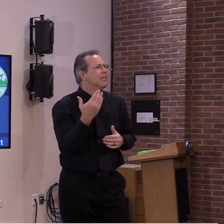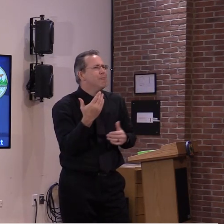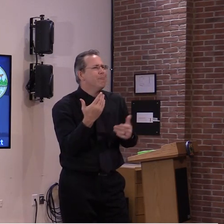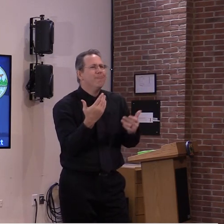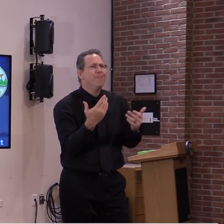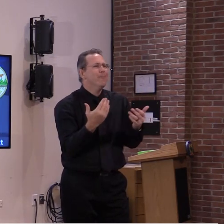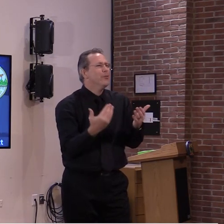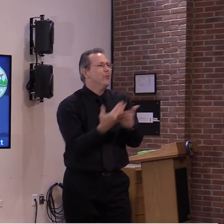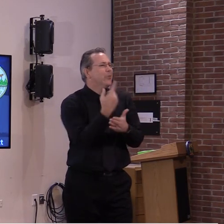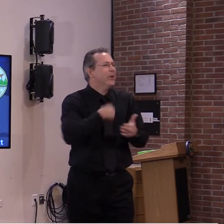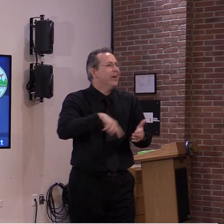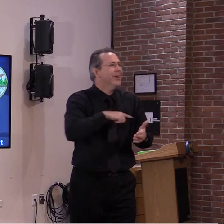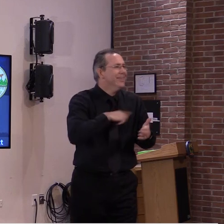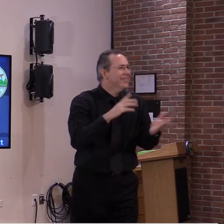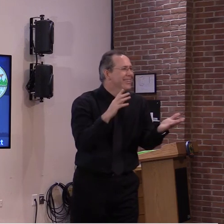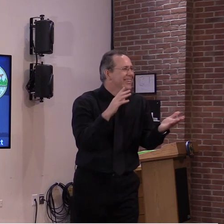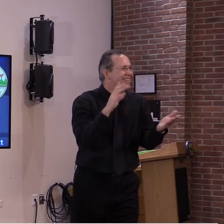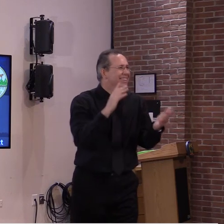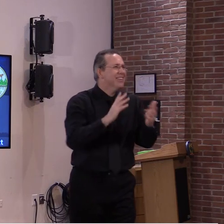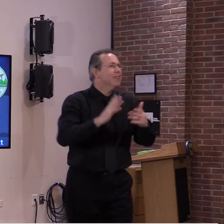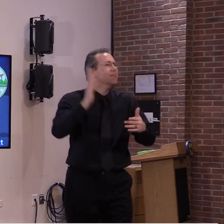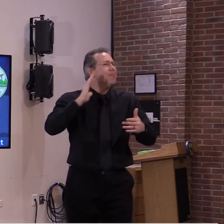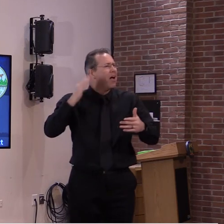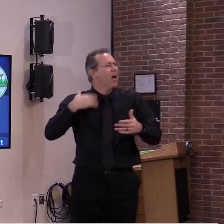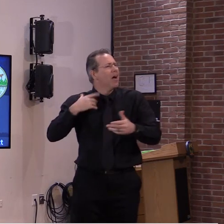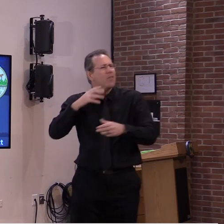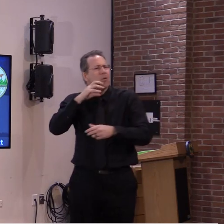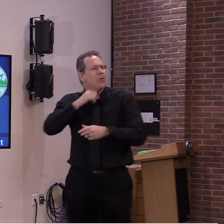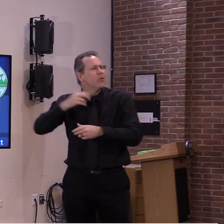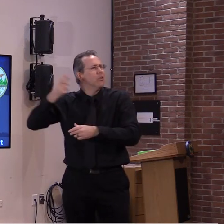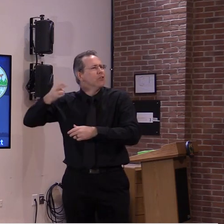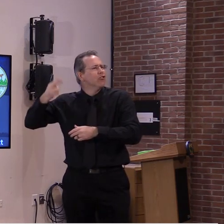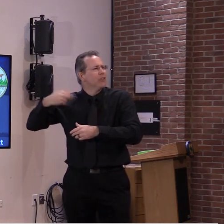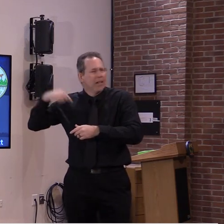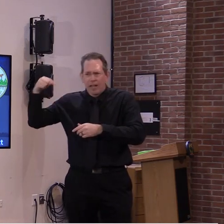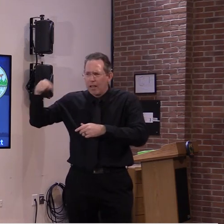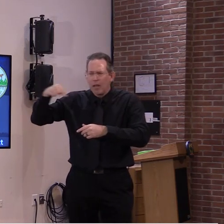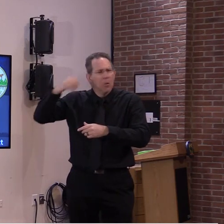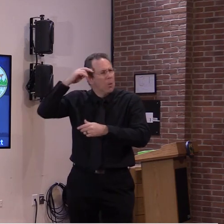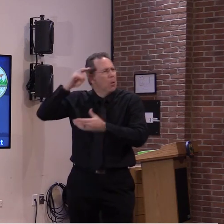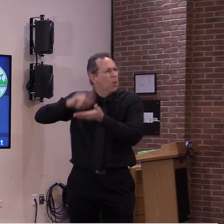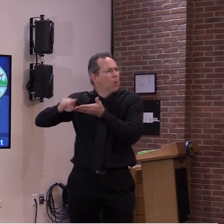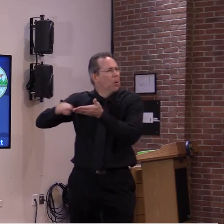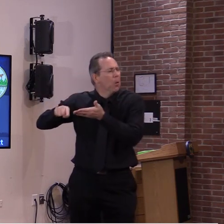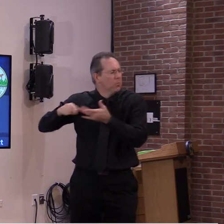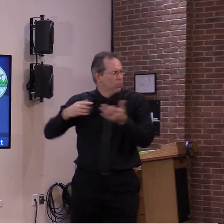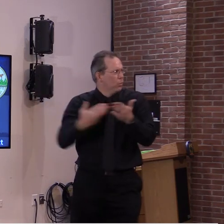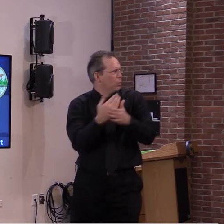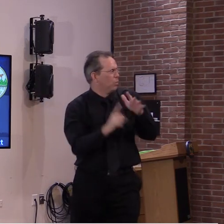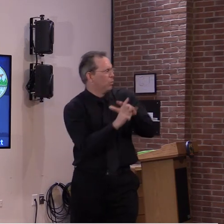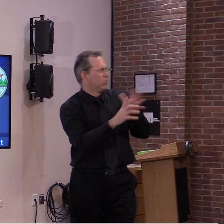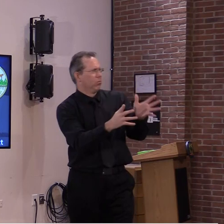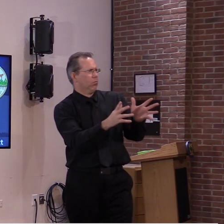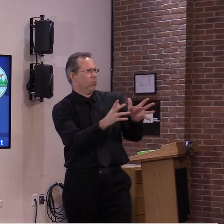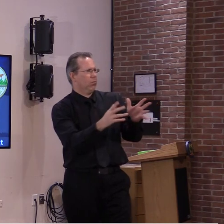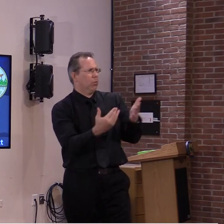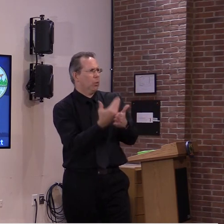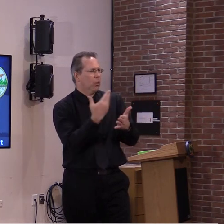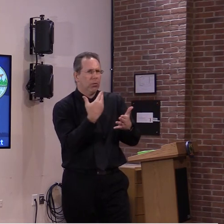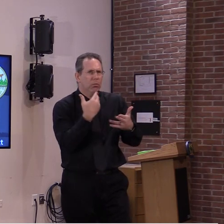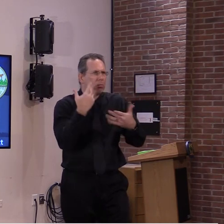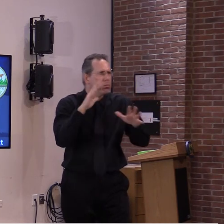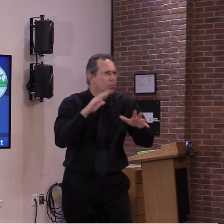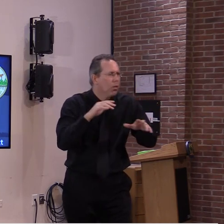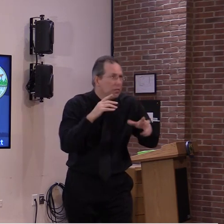been around for quite a while, and it's been researched a longer time than people would think, not at warp